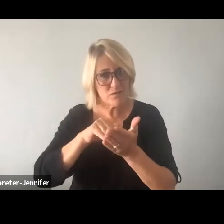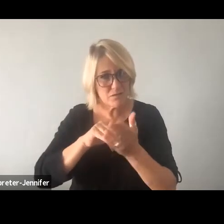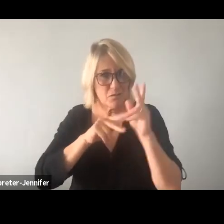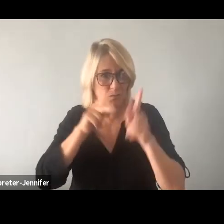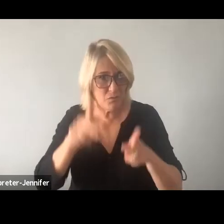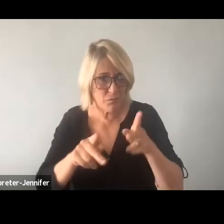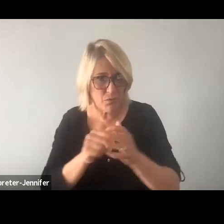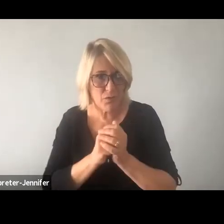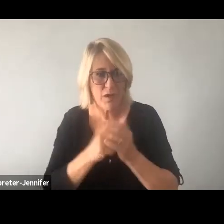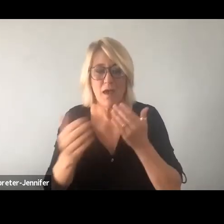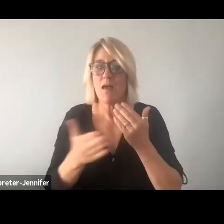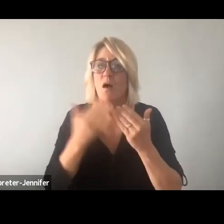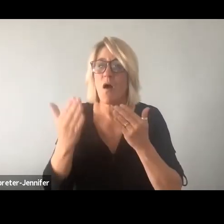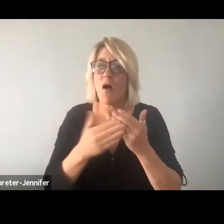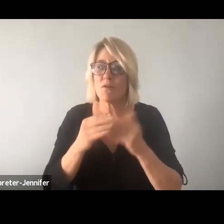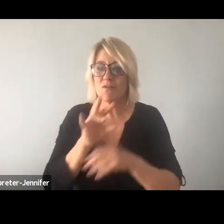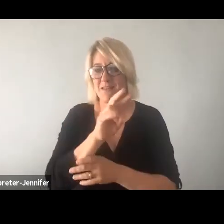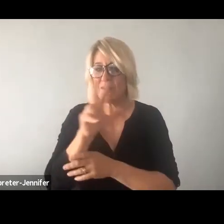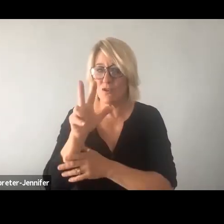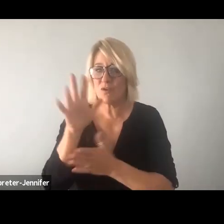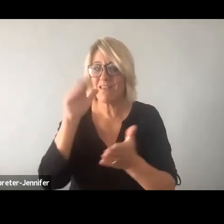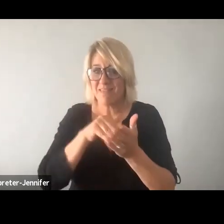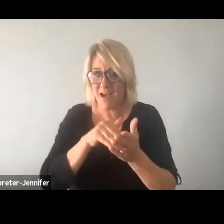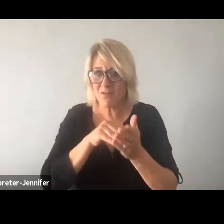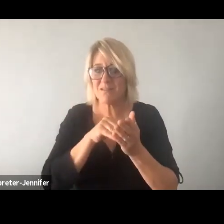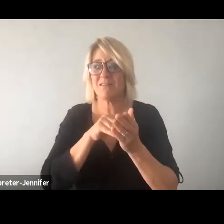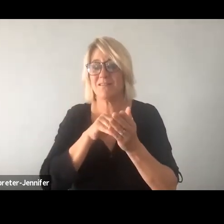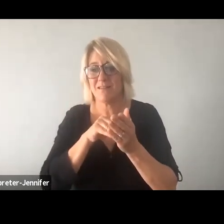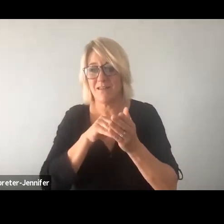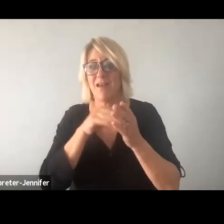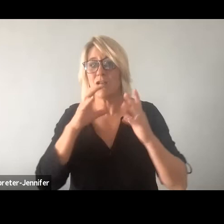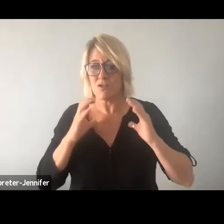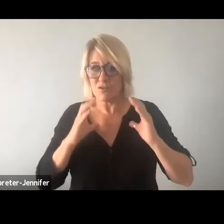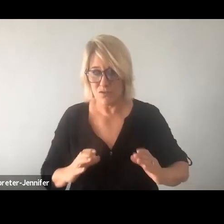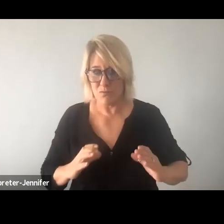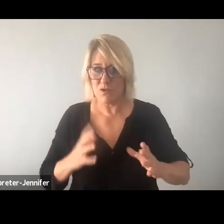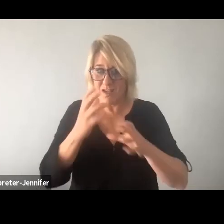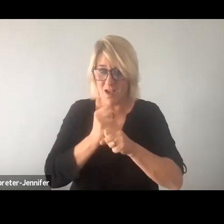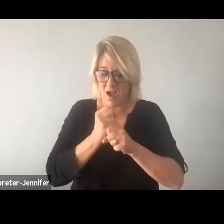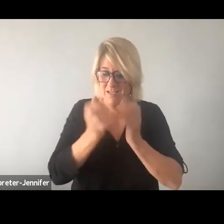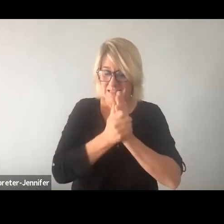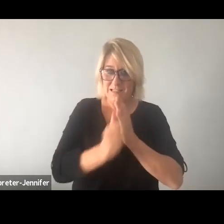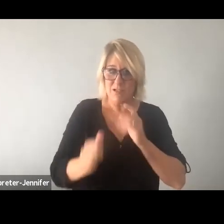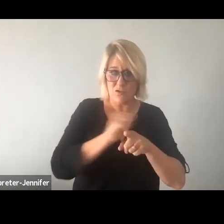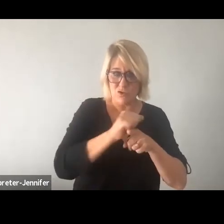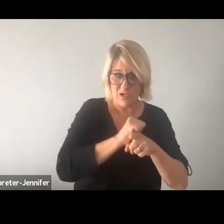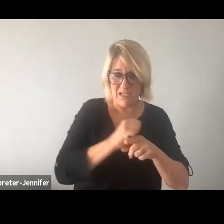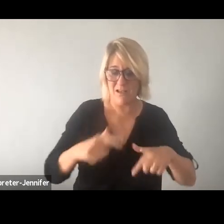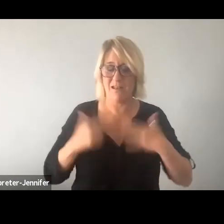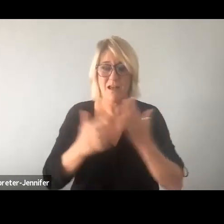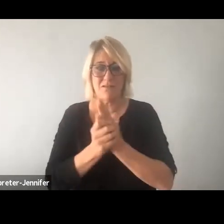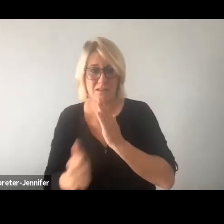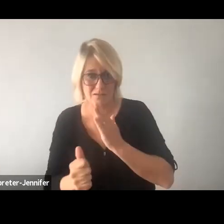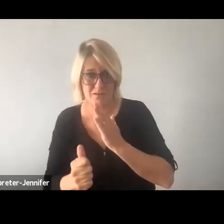almost 73,000 consumers received skills training and life skills training that are an important part